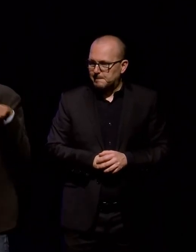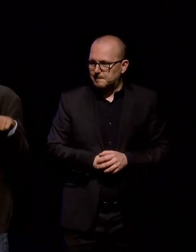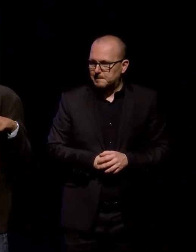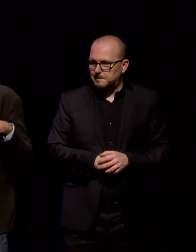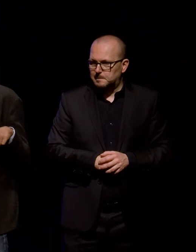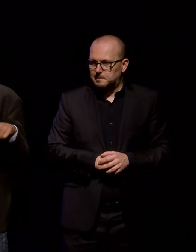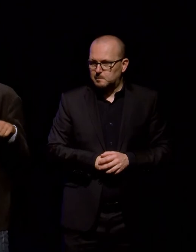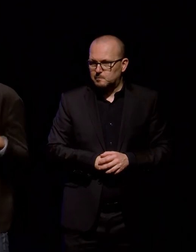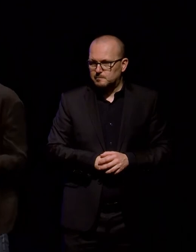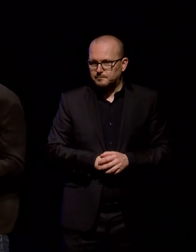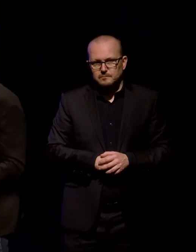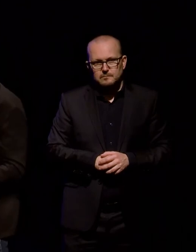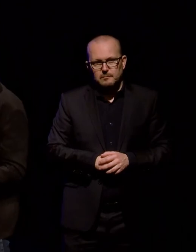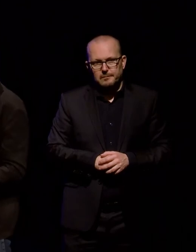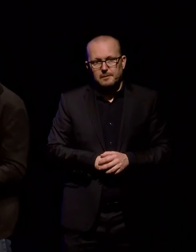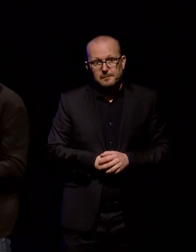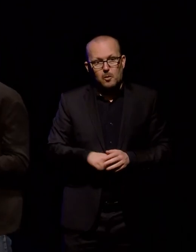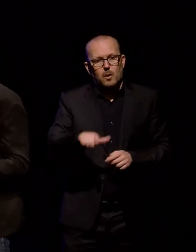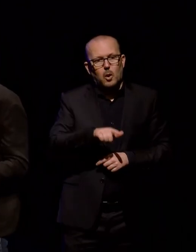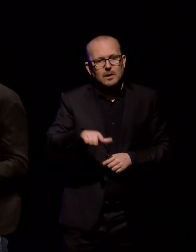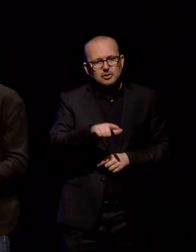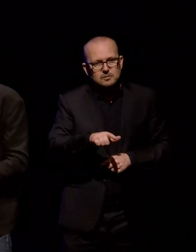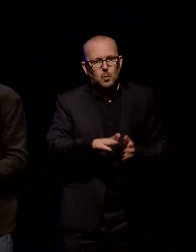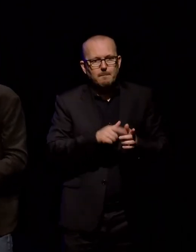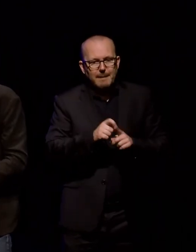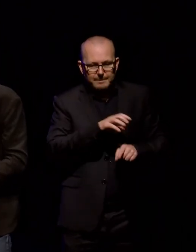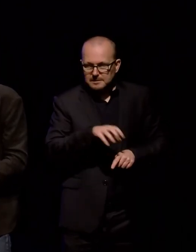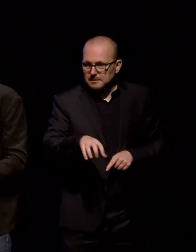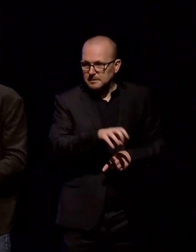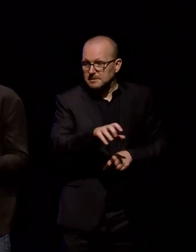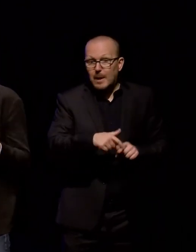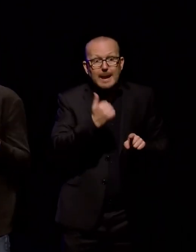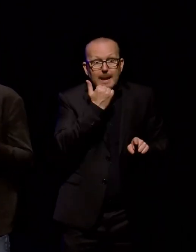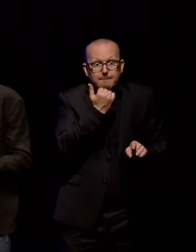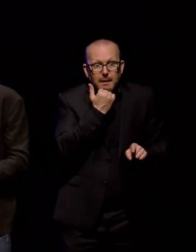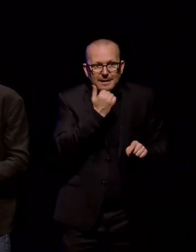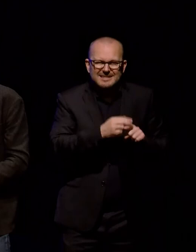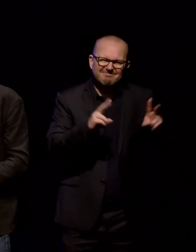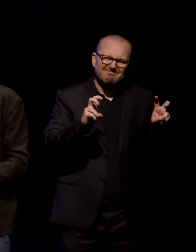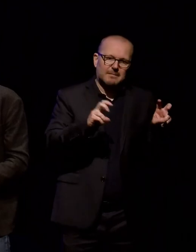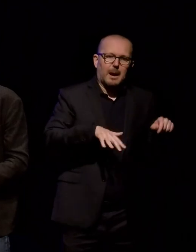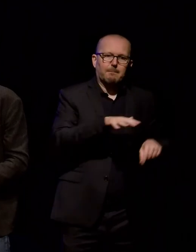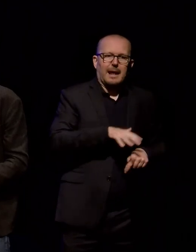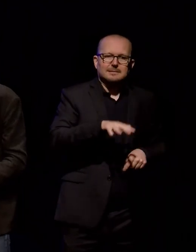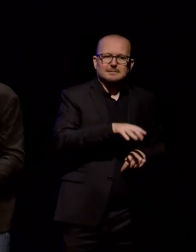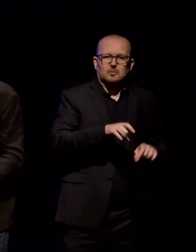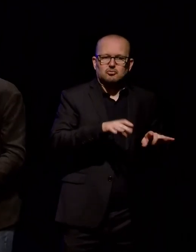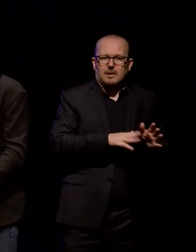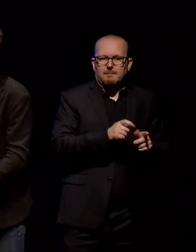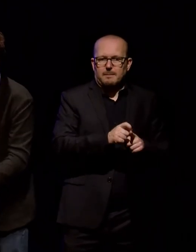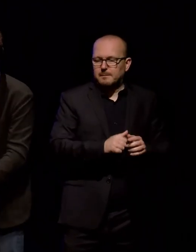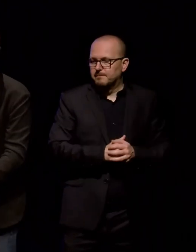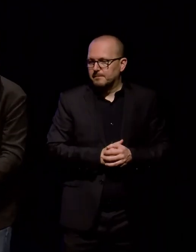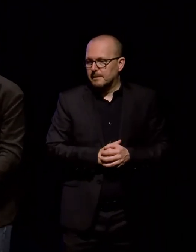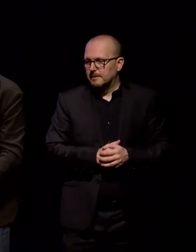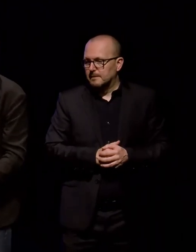mapped through the exhibition. So each number, in fact, here is a location, is a place. So if you were to go to the